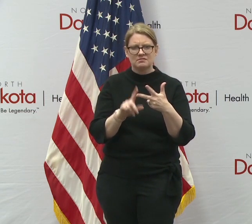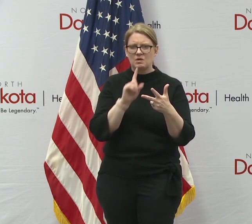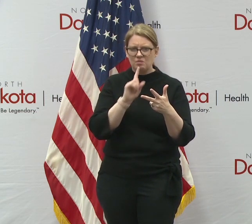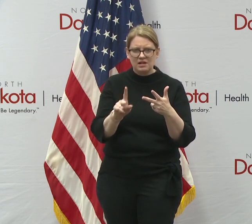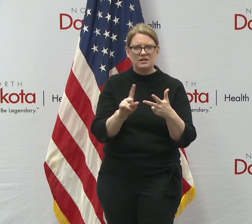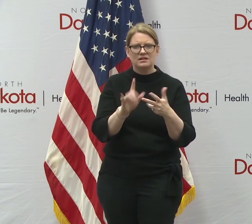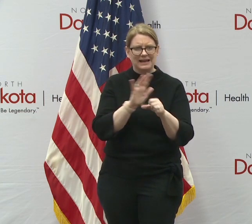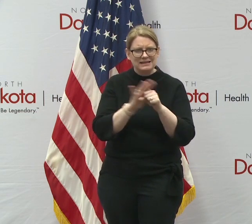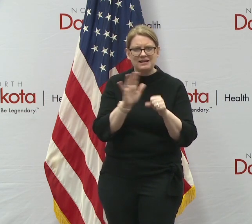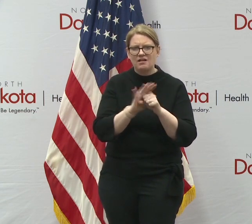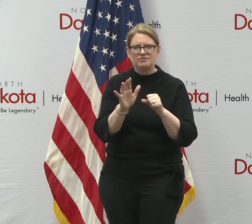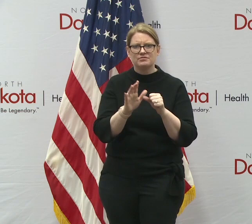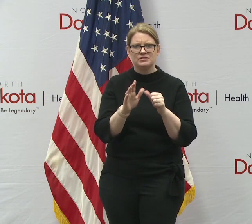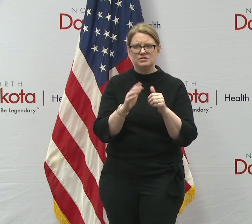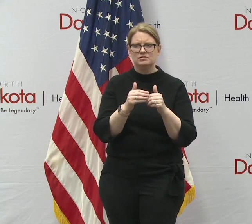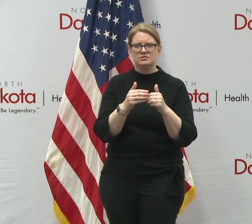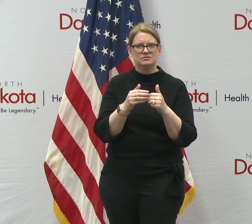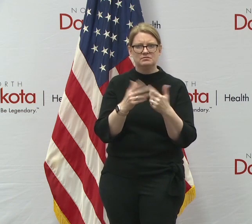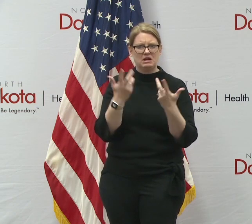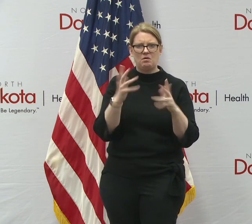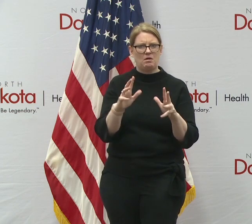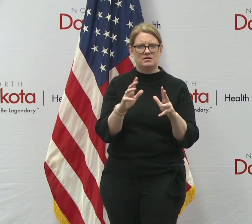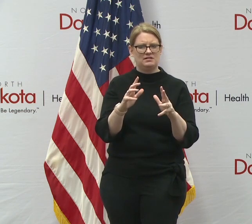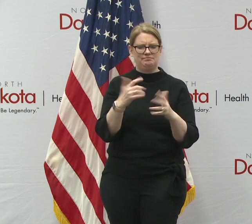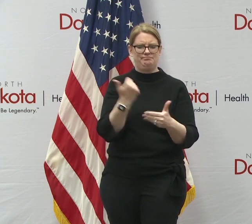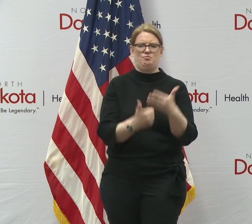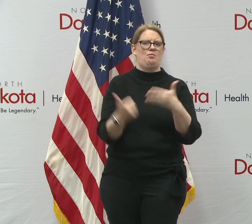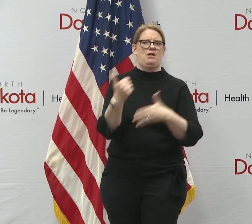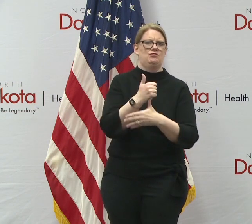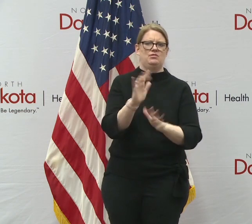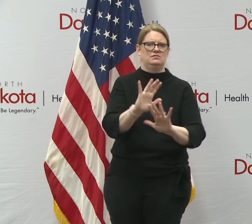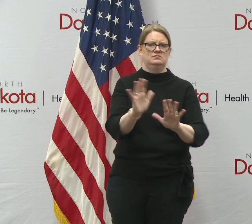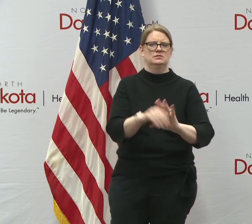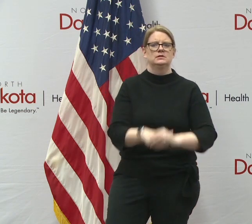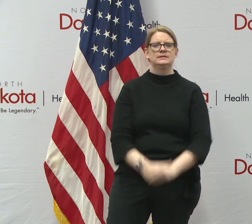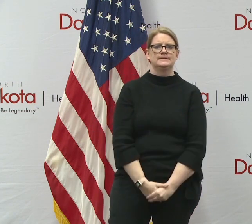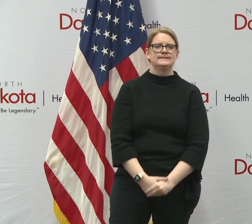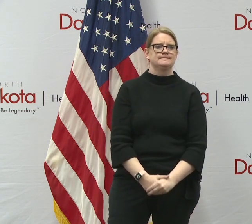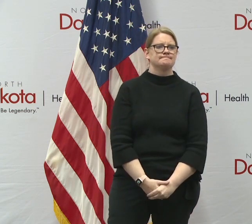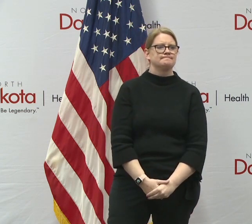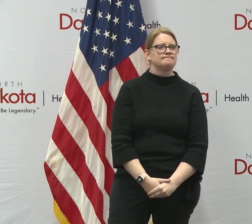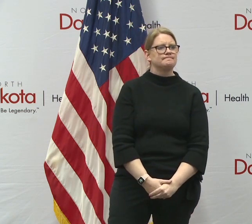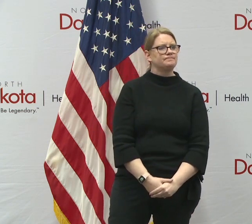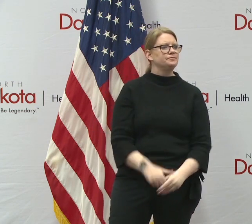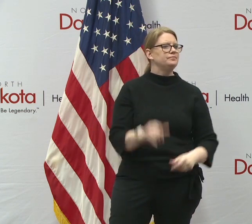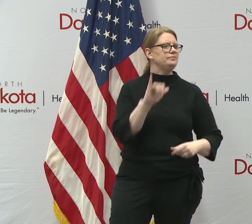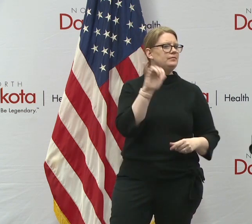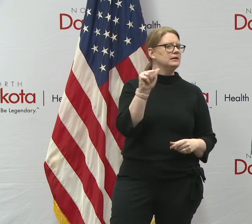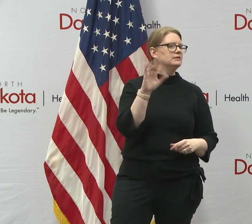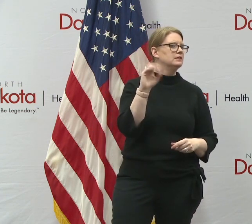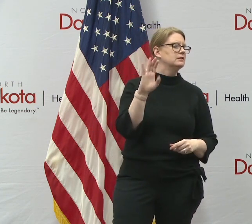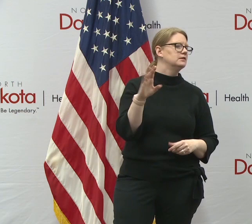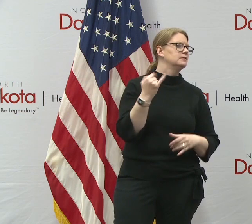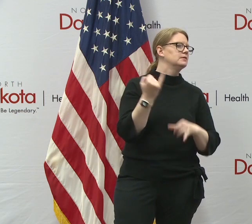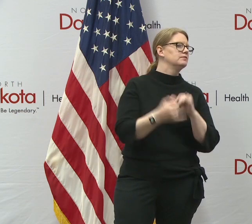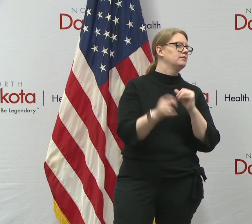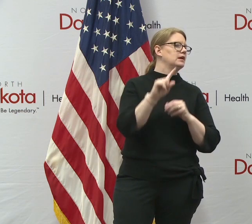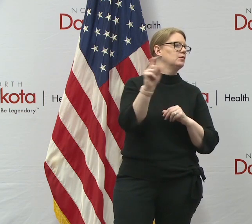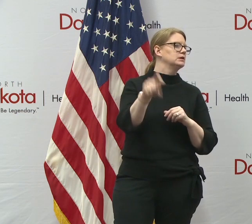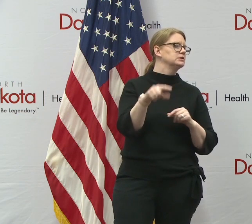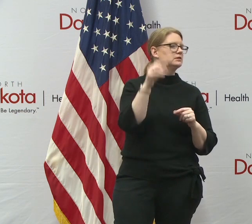we are not going there. Jacob? My final question for the day,